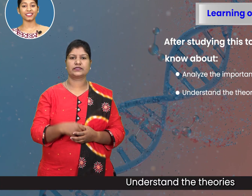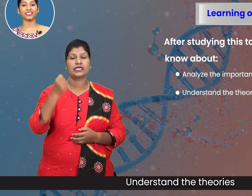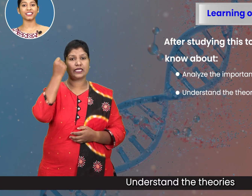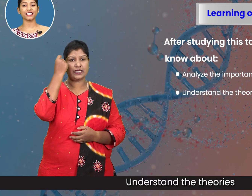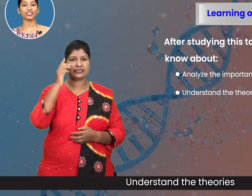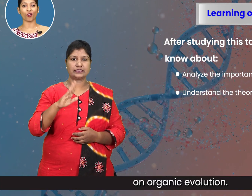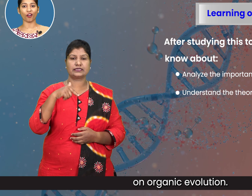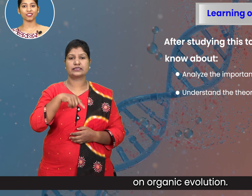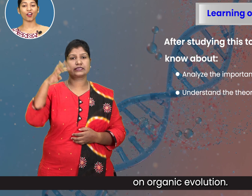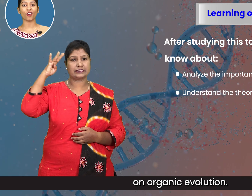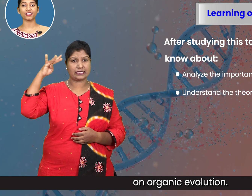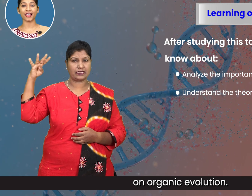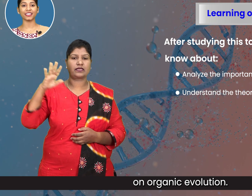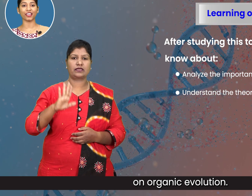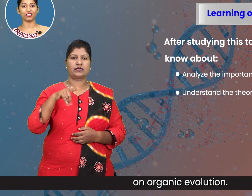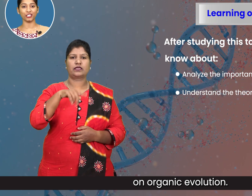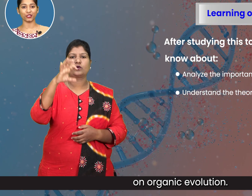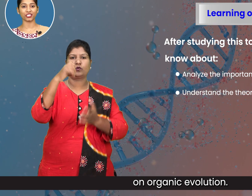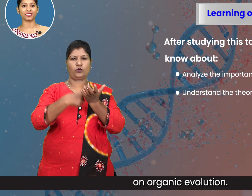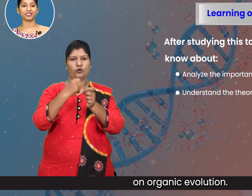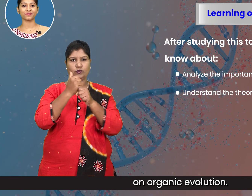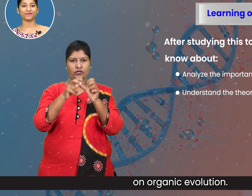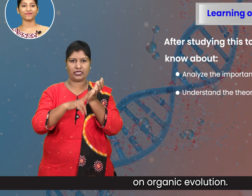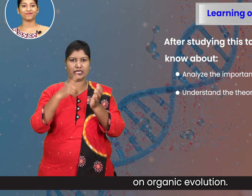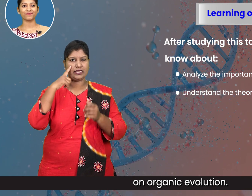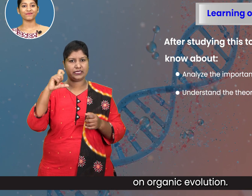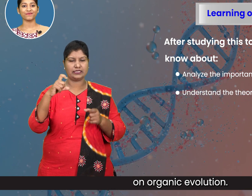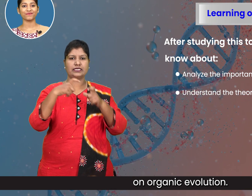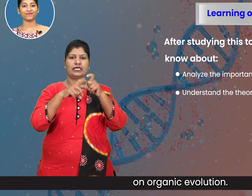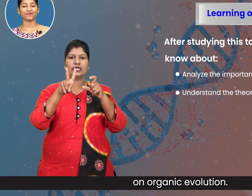understand the theories on organic evolution.